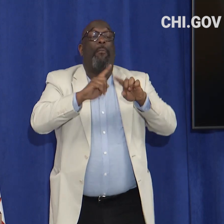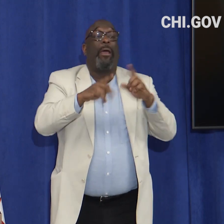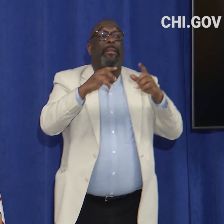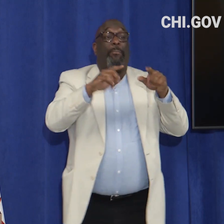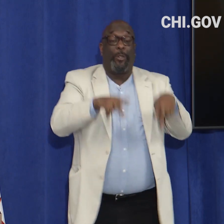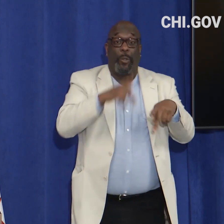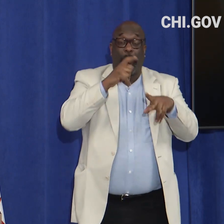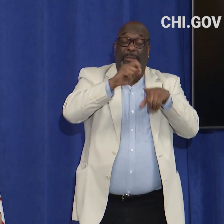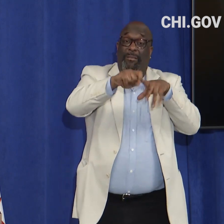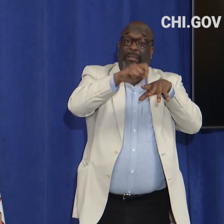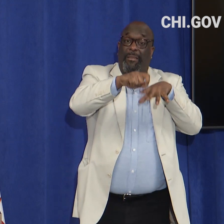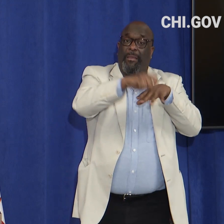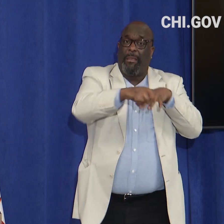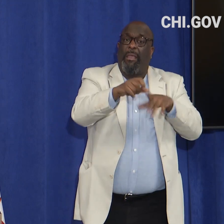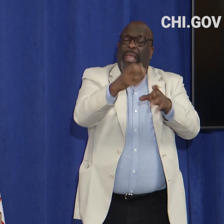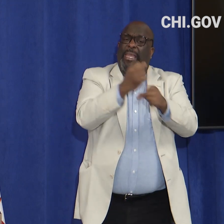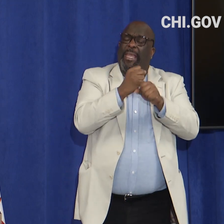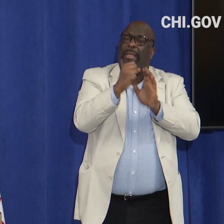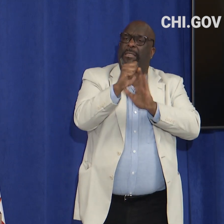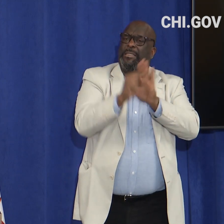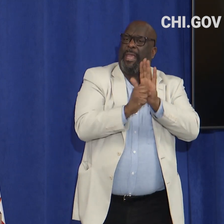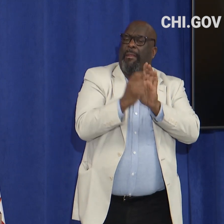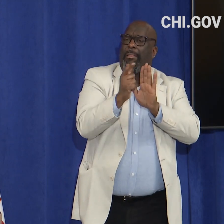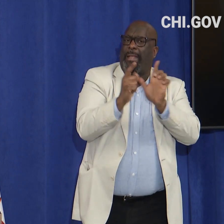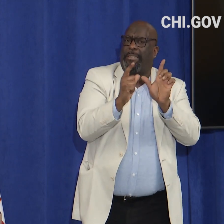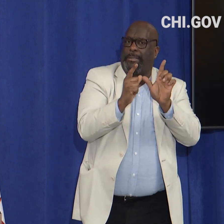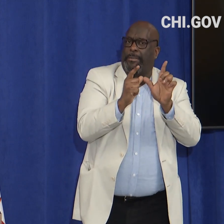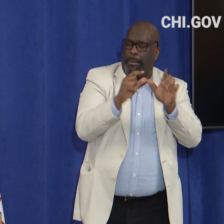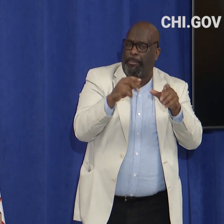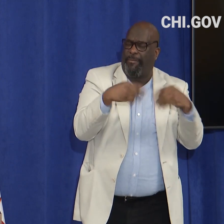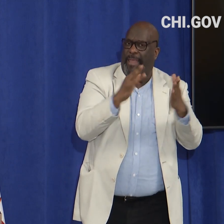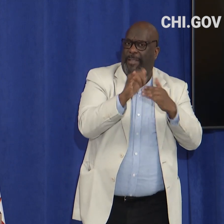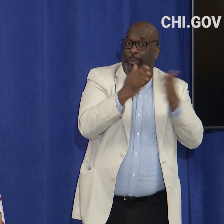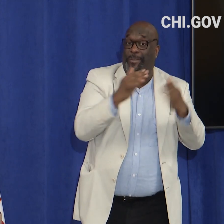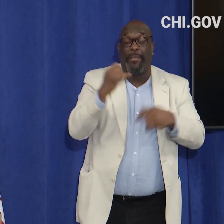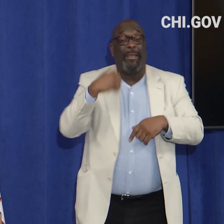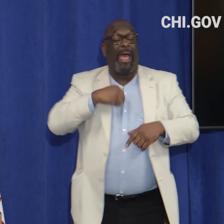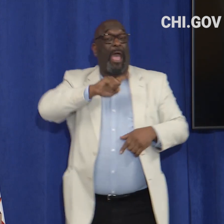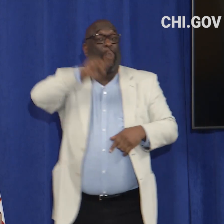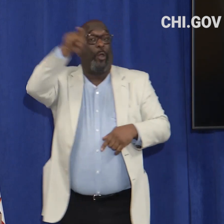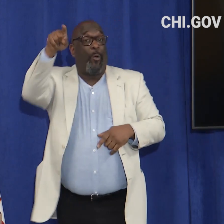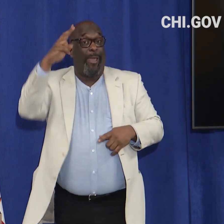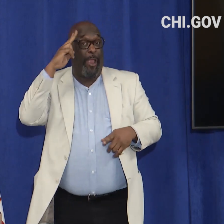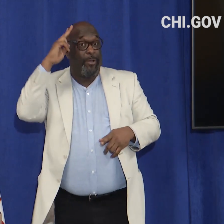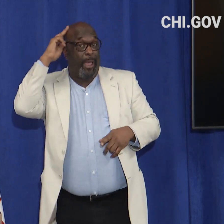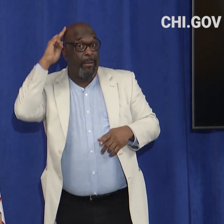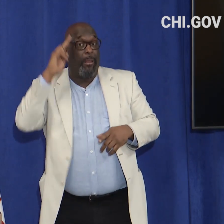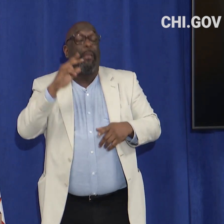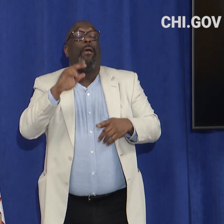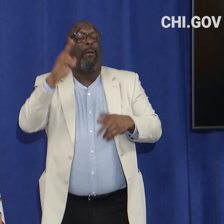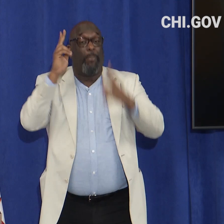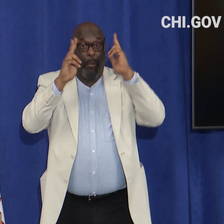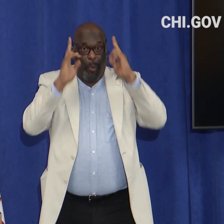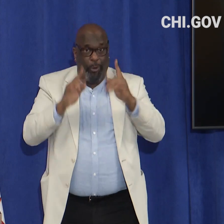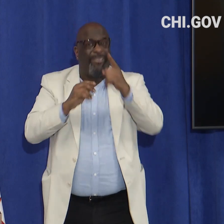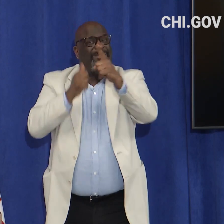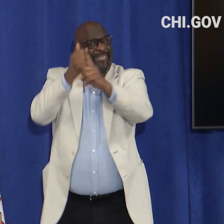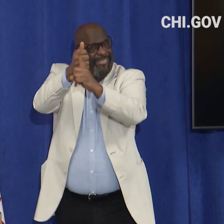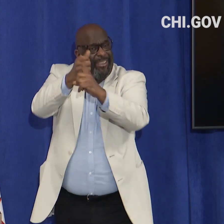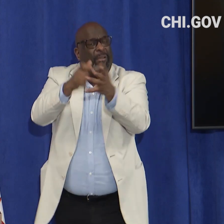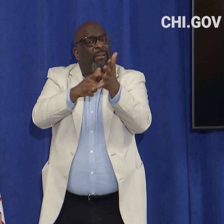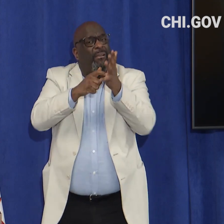my nails is licensed by the state. If I go get a haircut, the barber is licensed by the state.